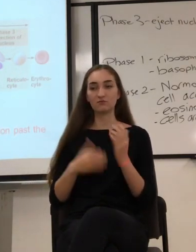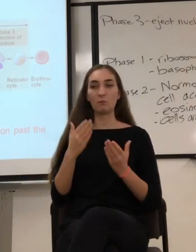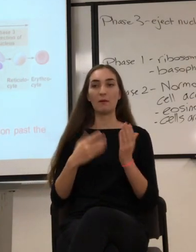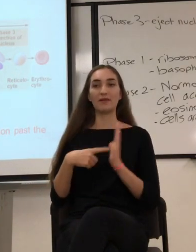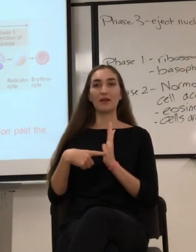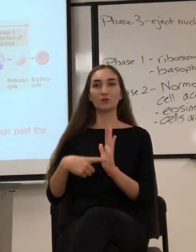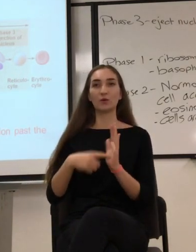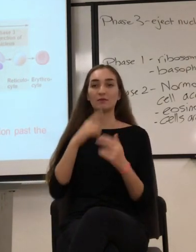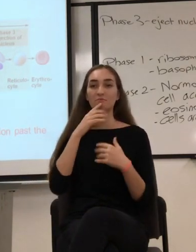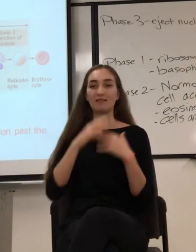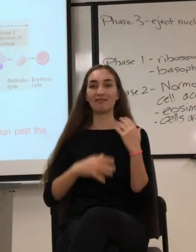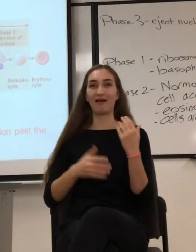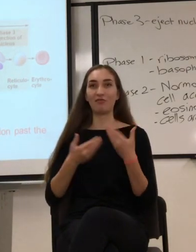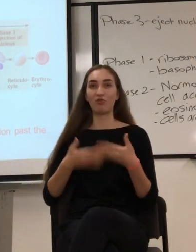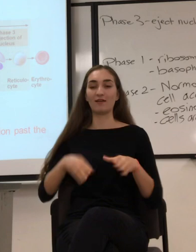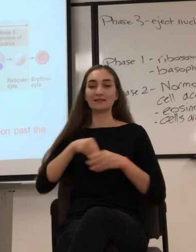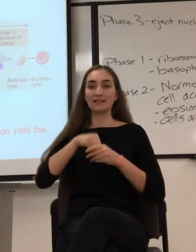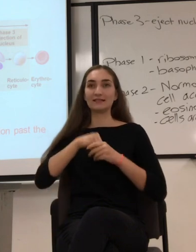body.